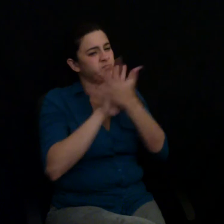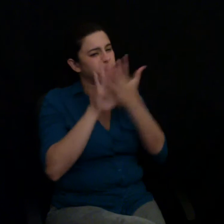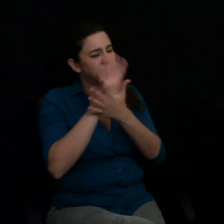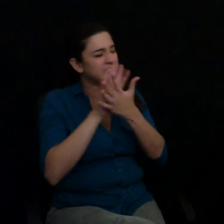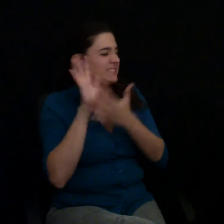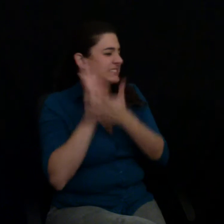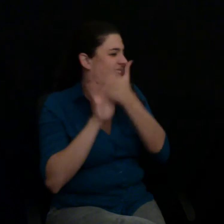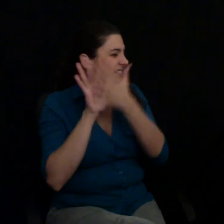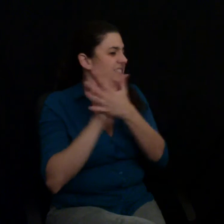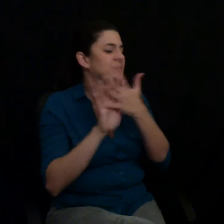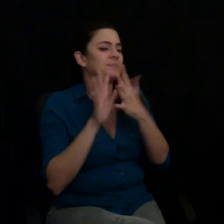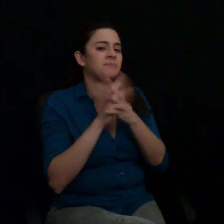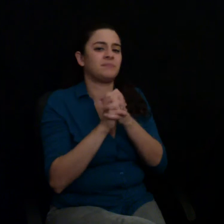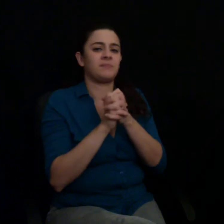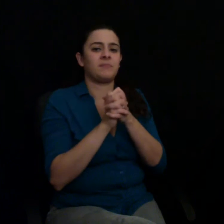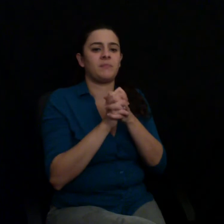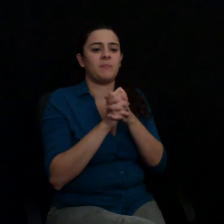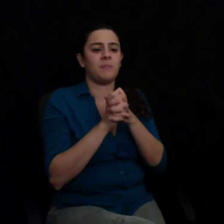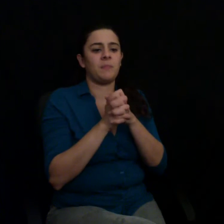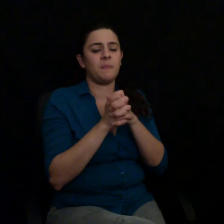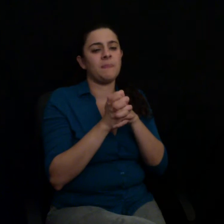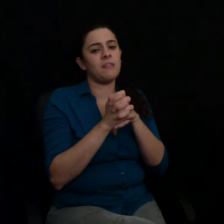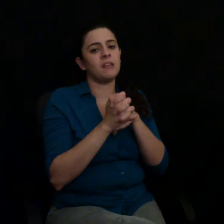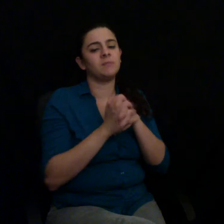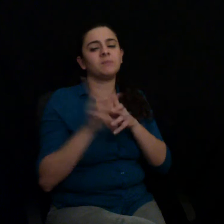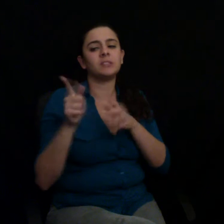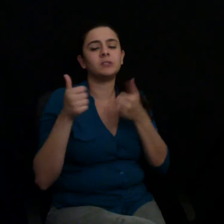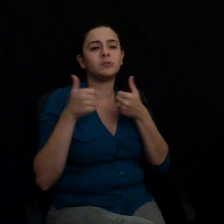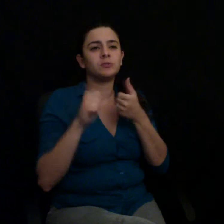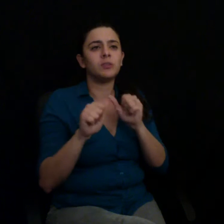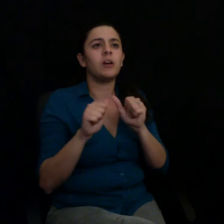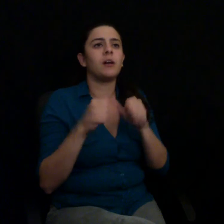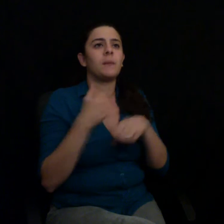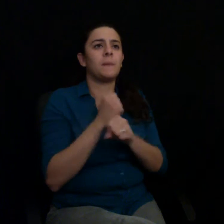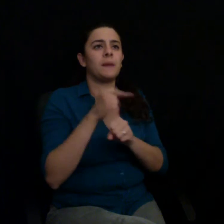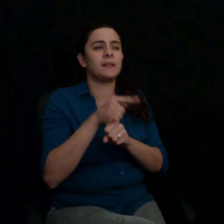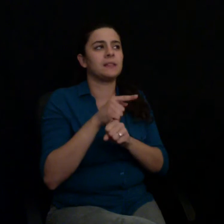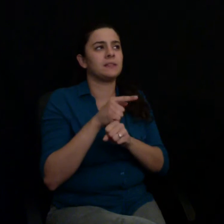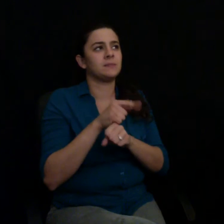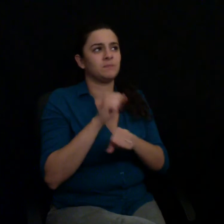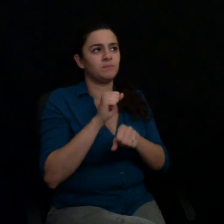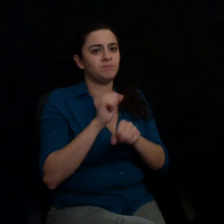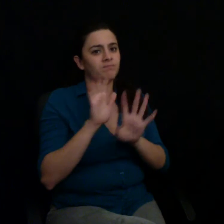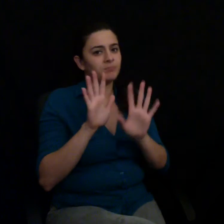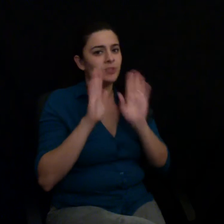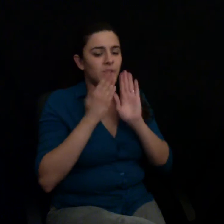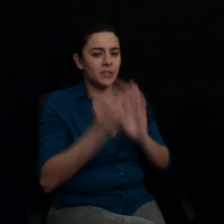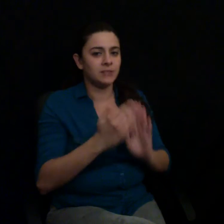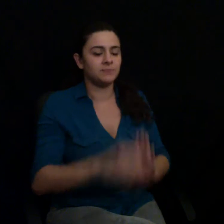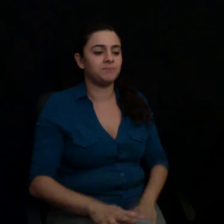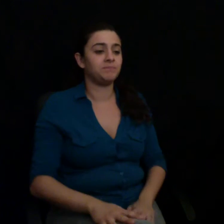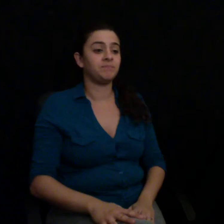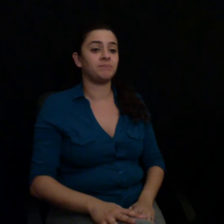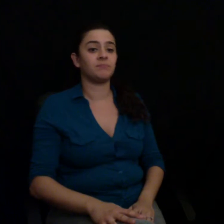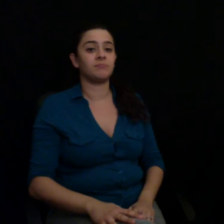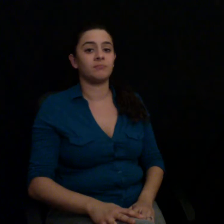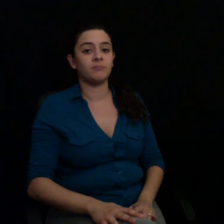through to make this work are incredible. I'm recording this episode pretty much the same way that I charge my phone